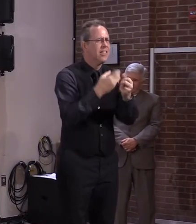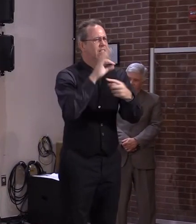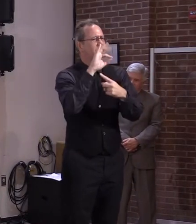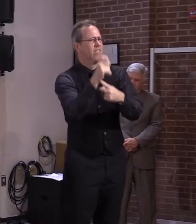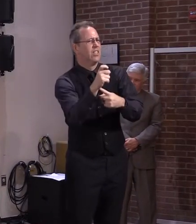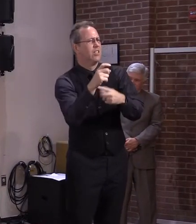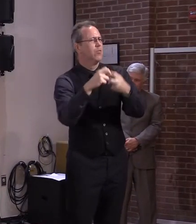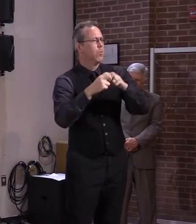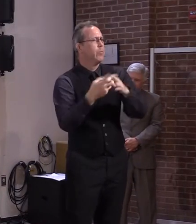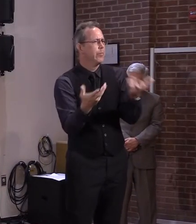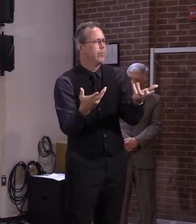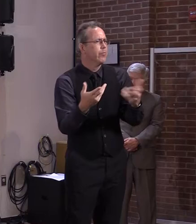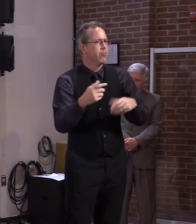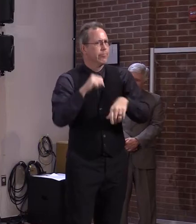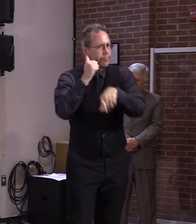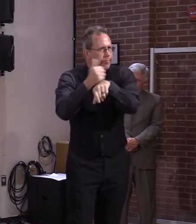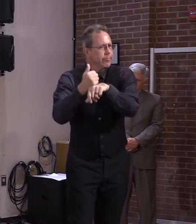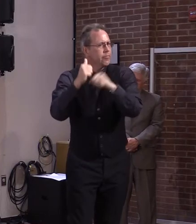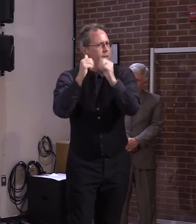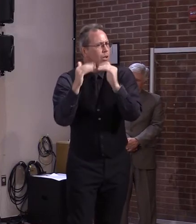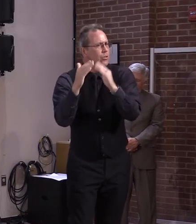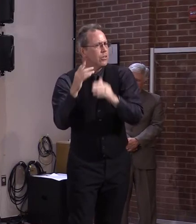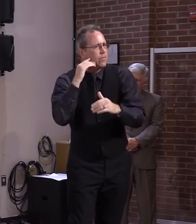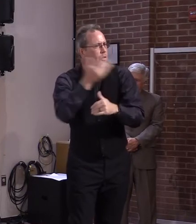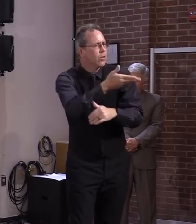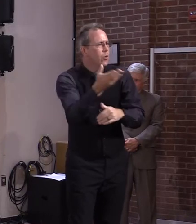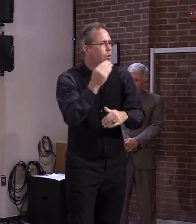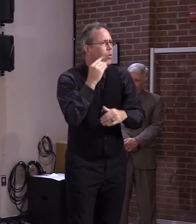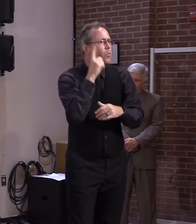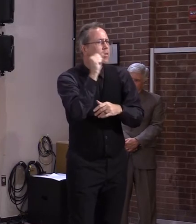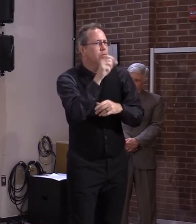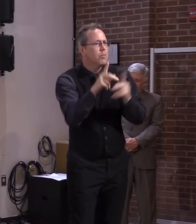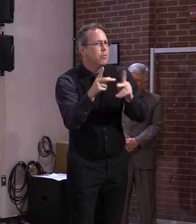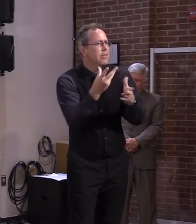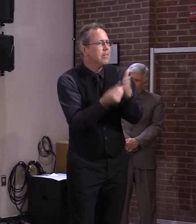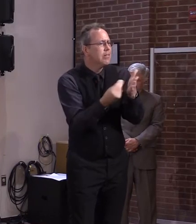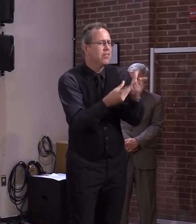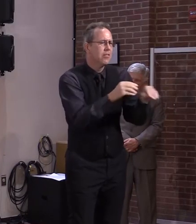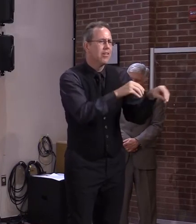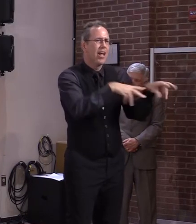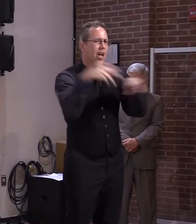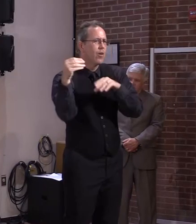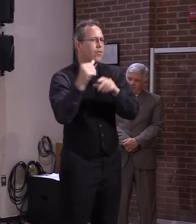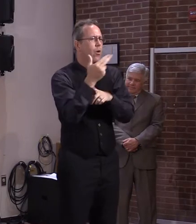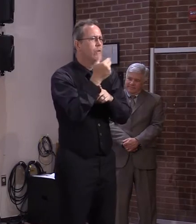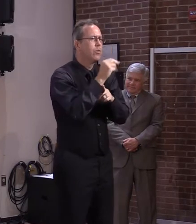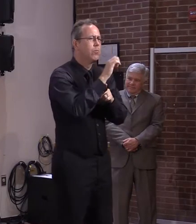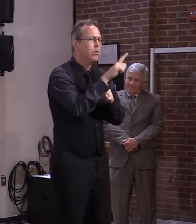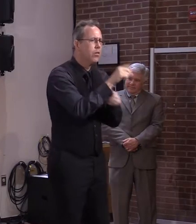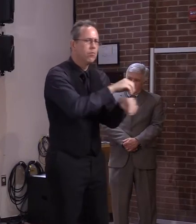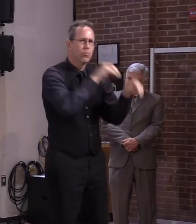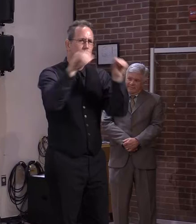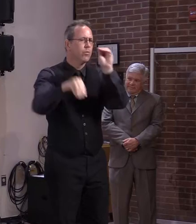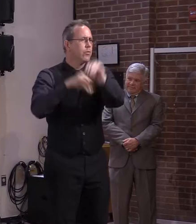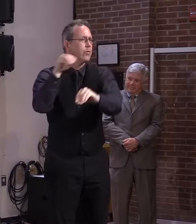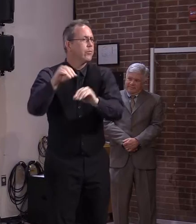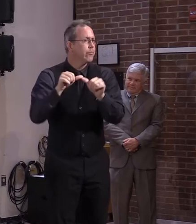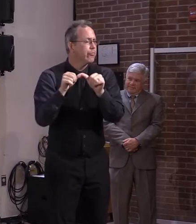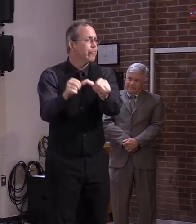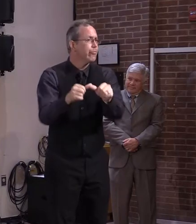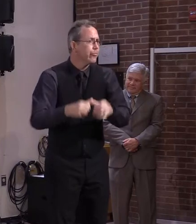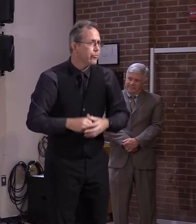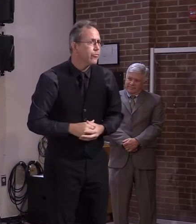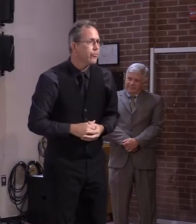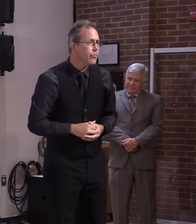days to do so, we'll take this time to make sure that, again, we're all on the same page, pulling in the same